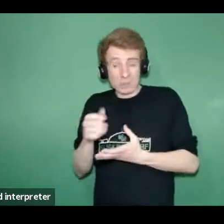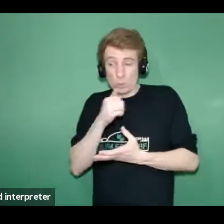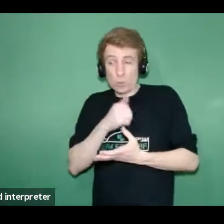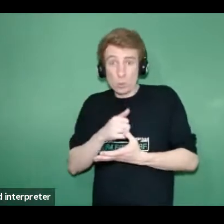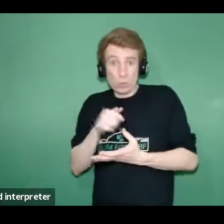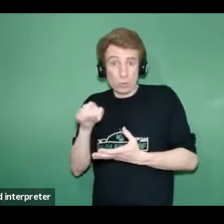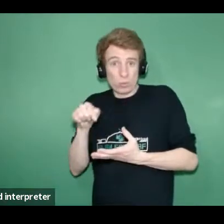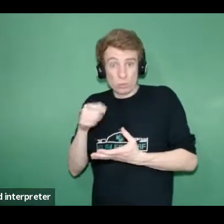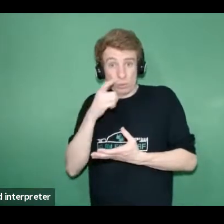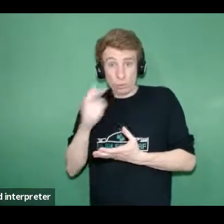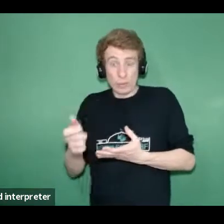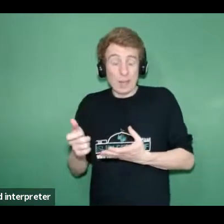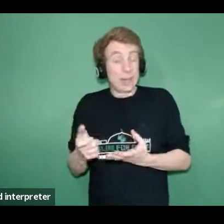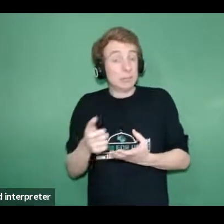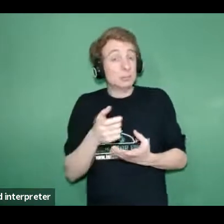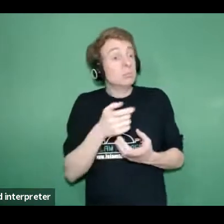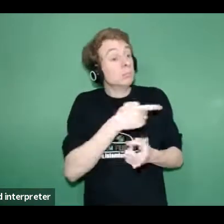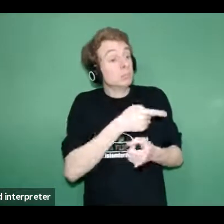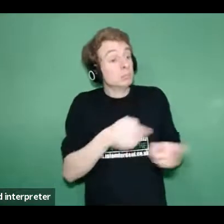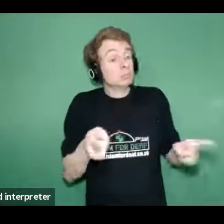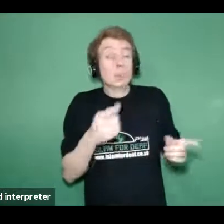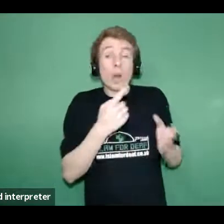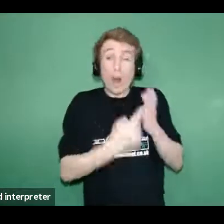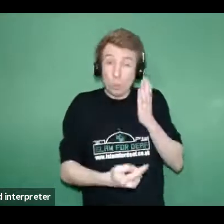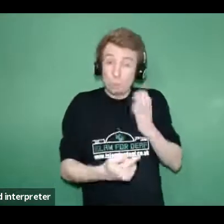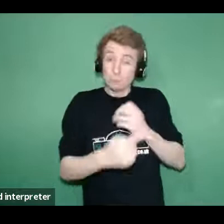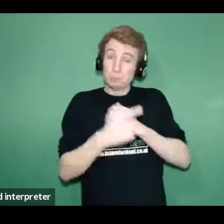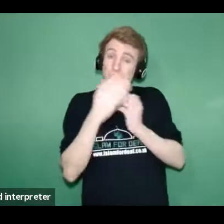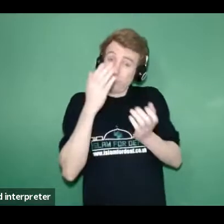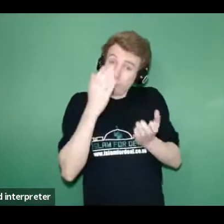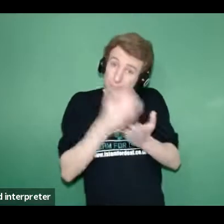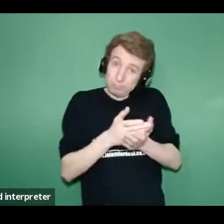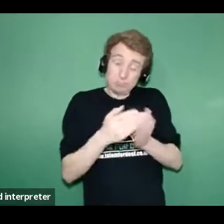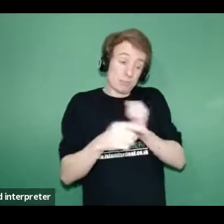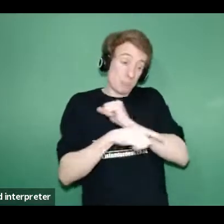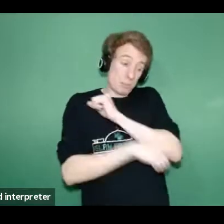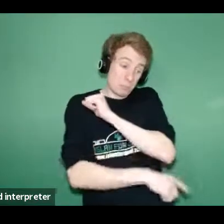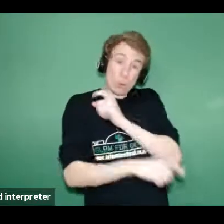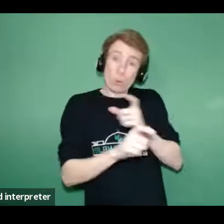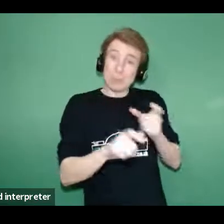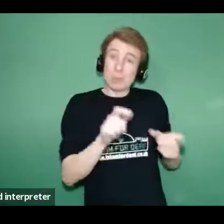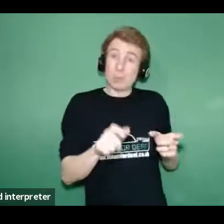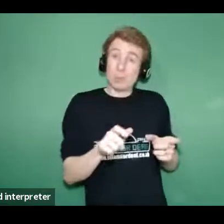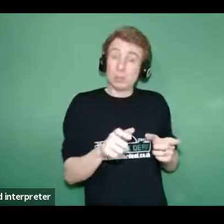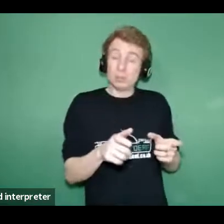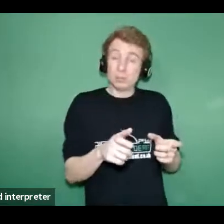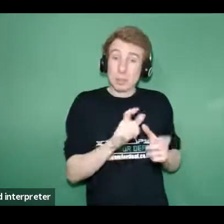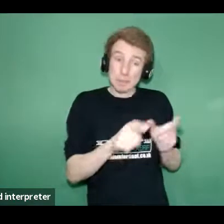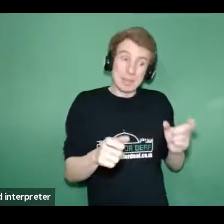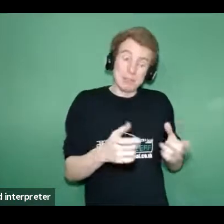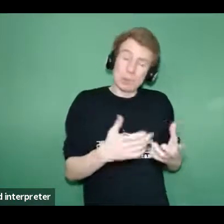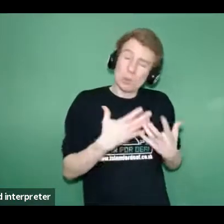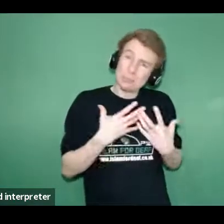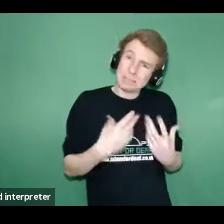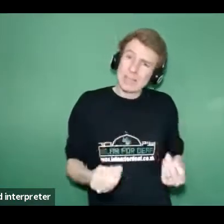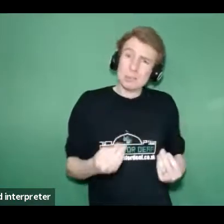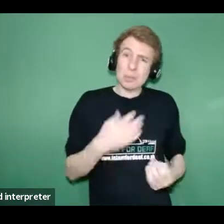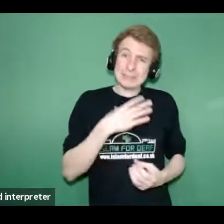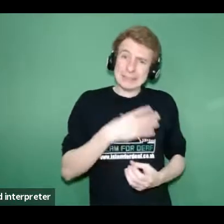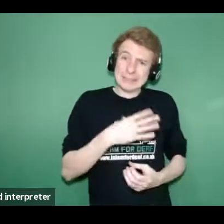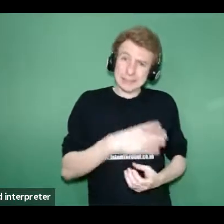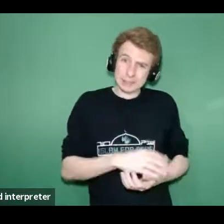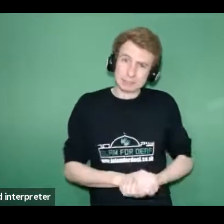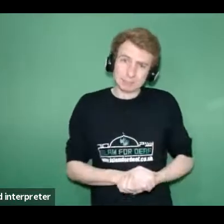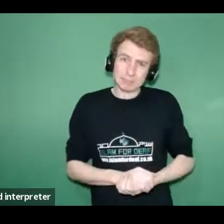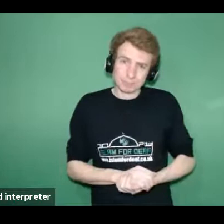these people who will be eating the food will only be the poor and the destitute. And this isn't the case for these